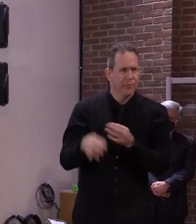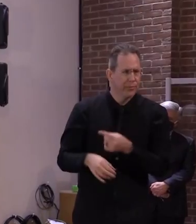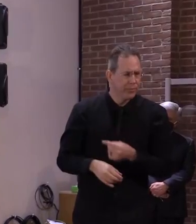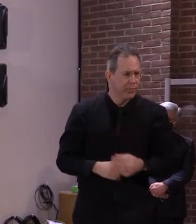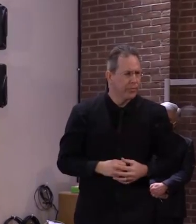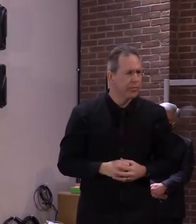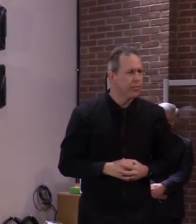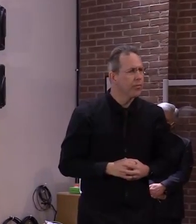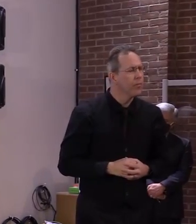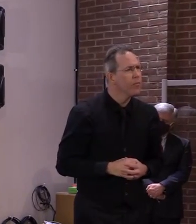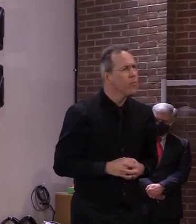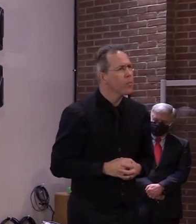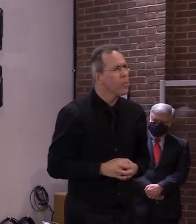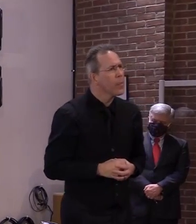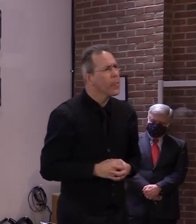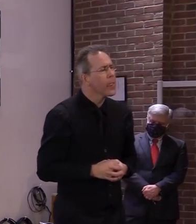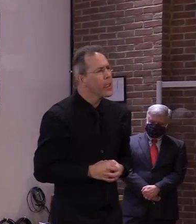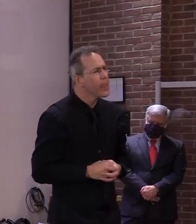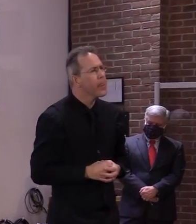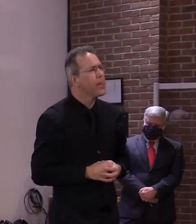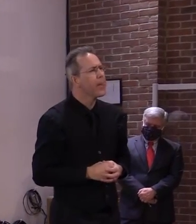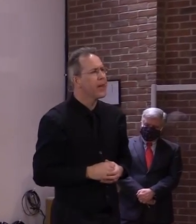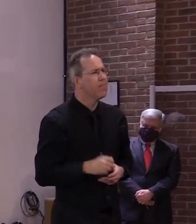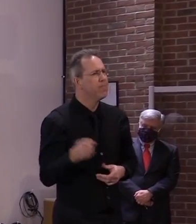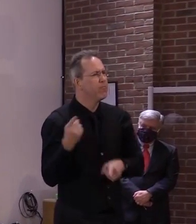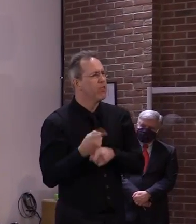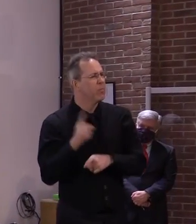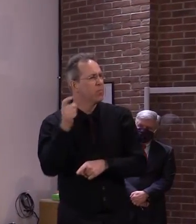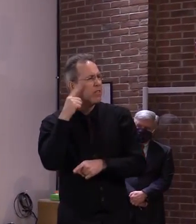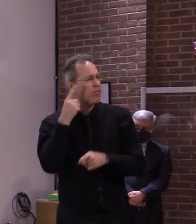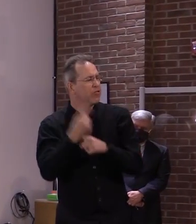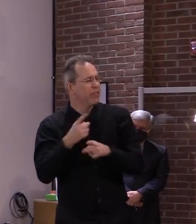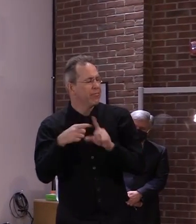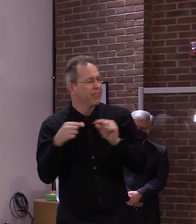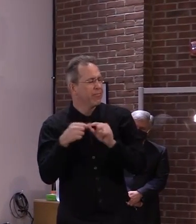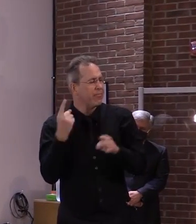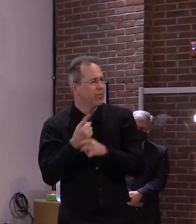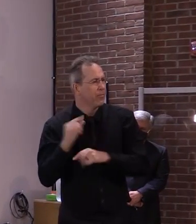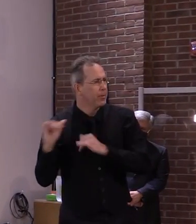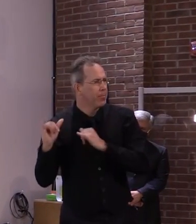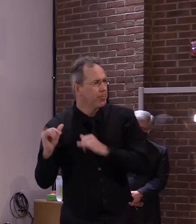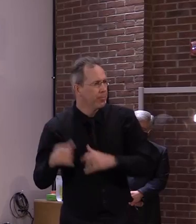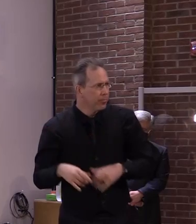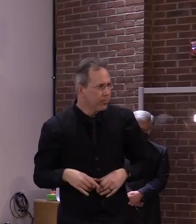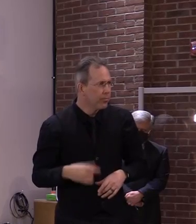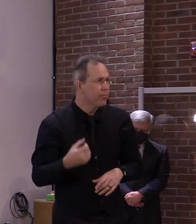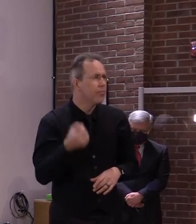And I go along with everything that was just said. The uncertainty is always going to be on the dates.